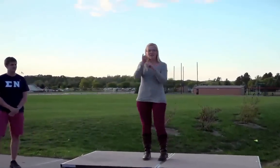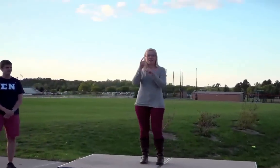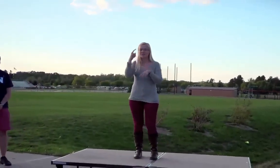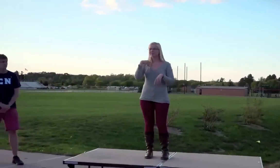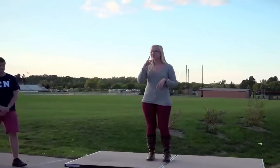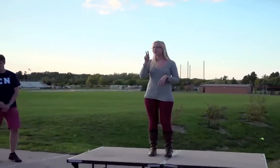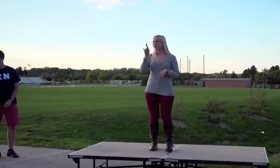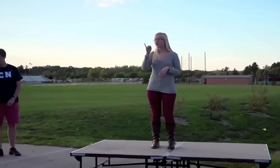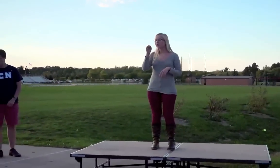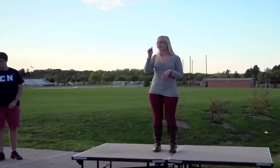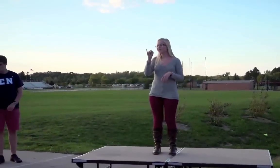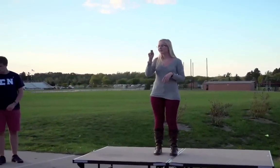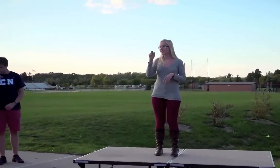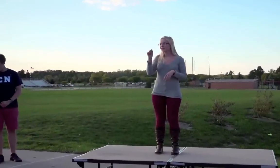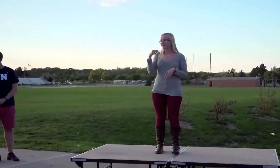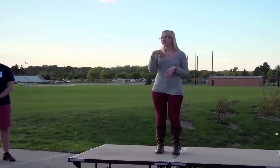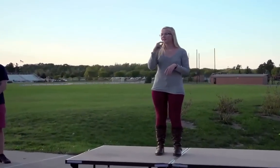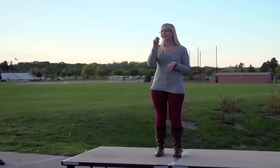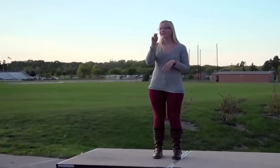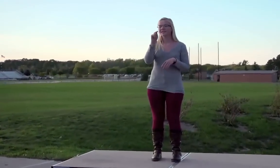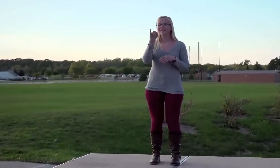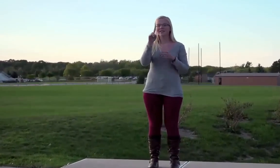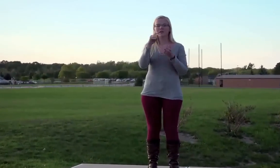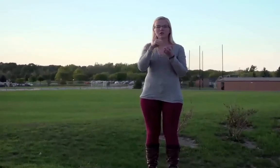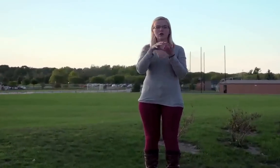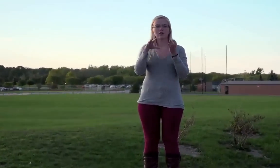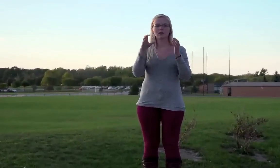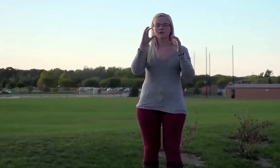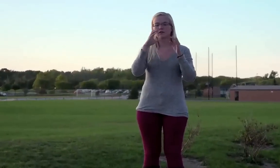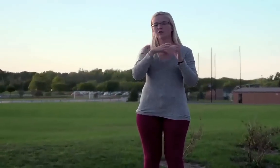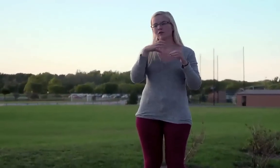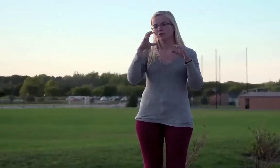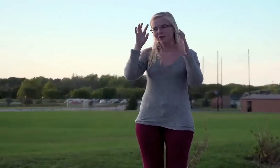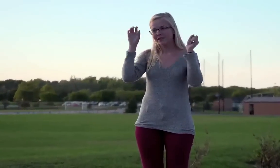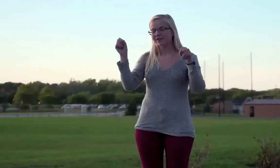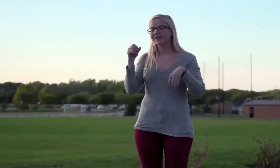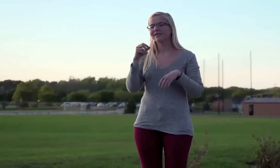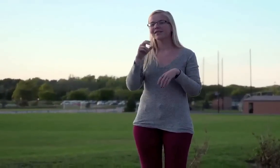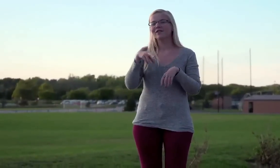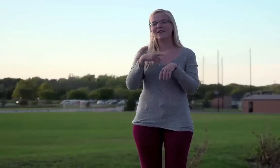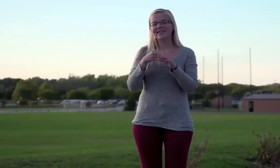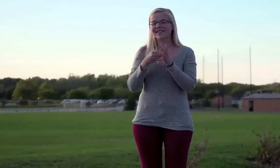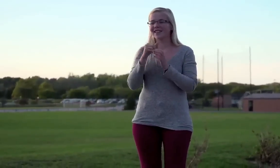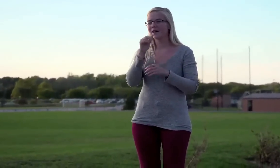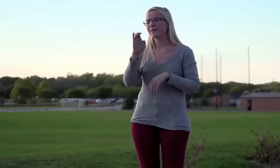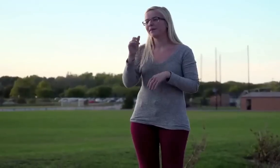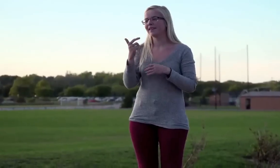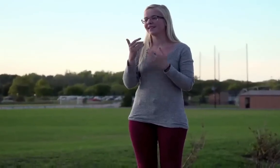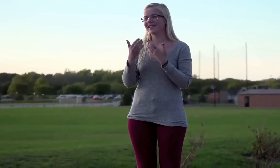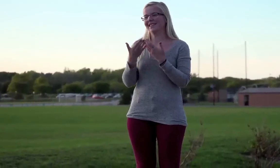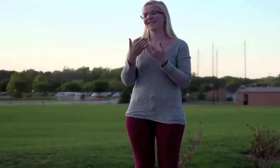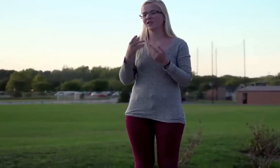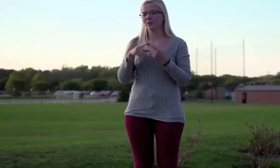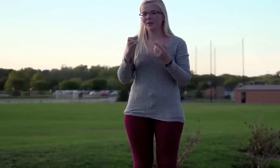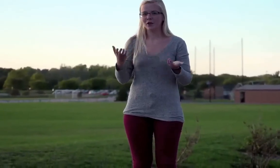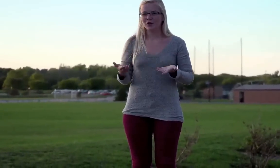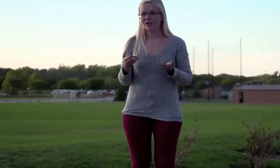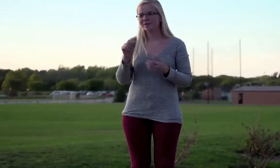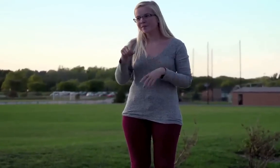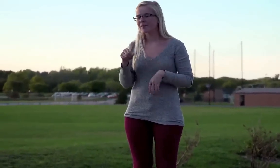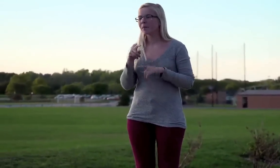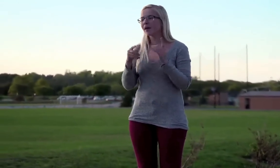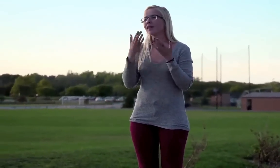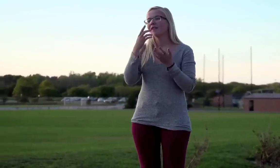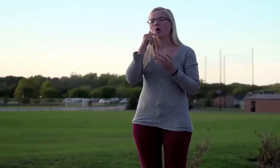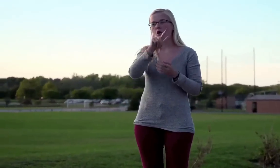Hello everyone, my name is Christina. I am the NTID Student Congress President. And it's not easy to